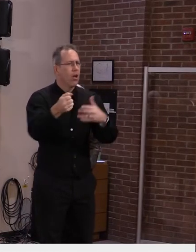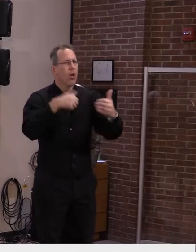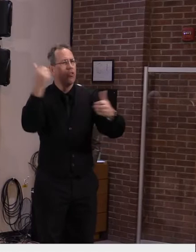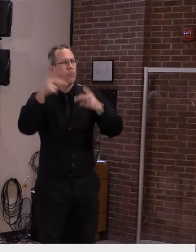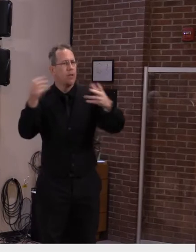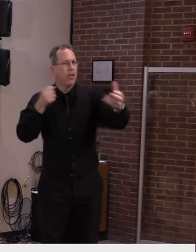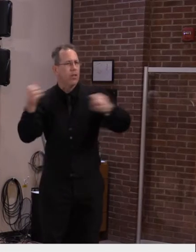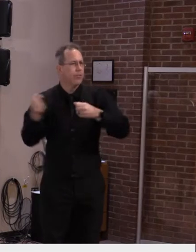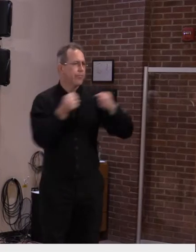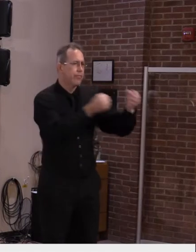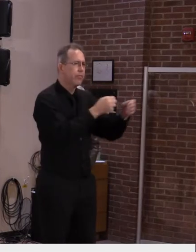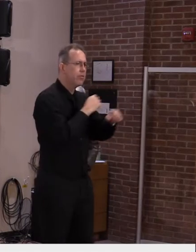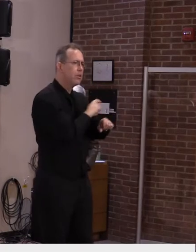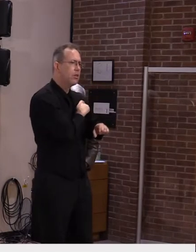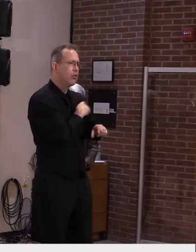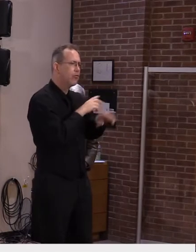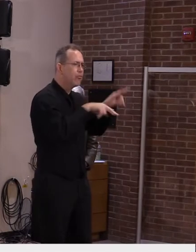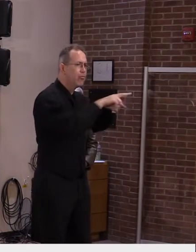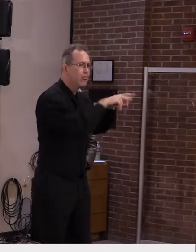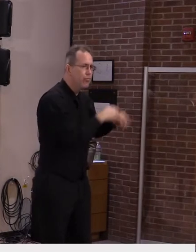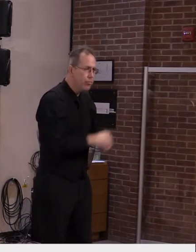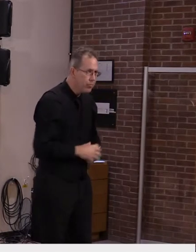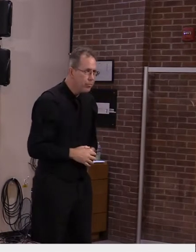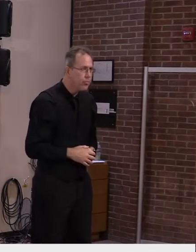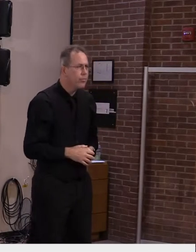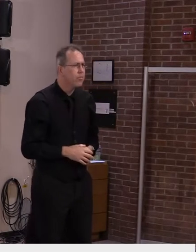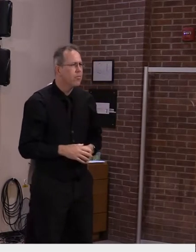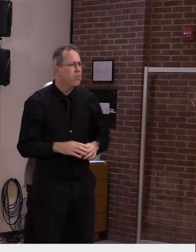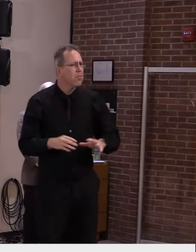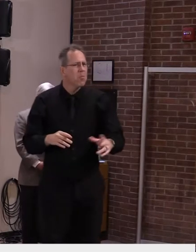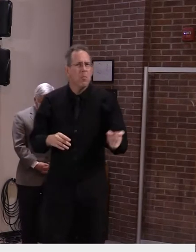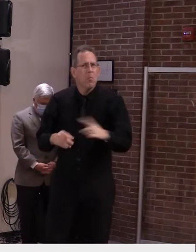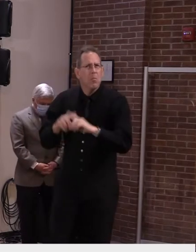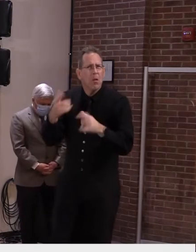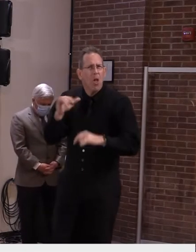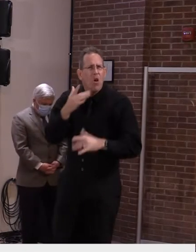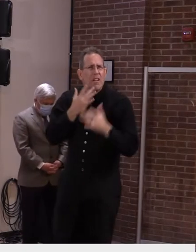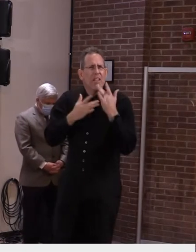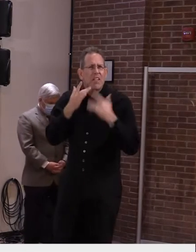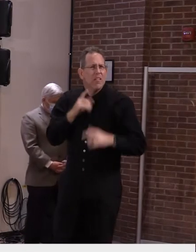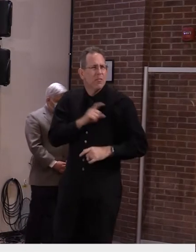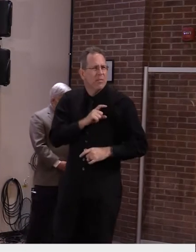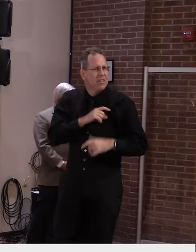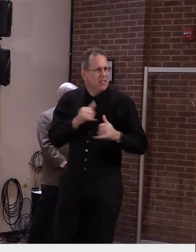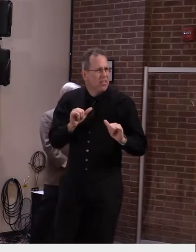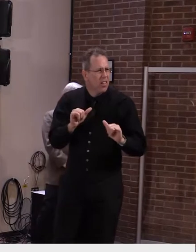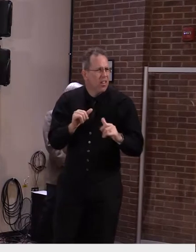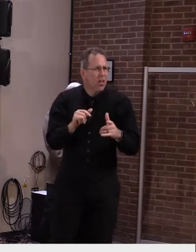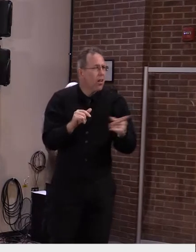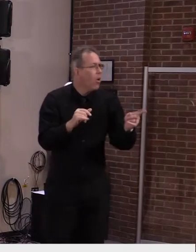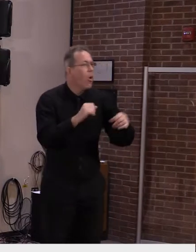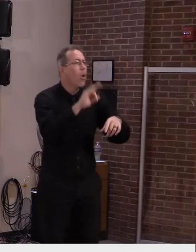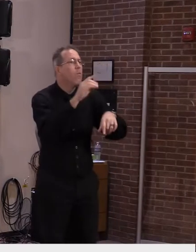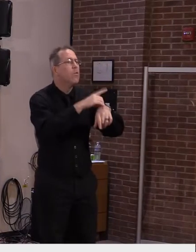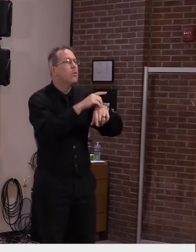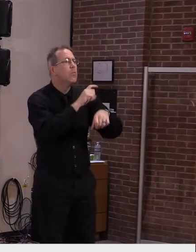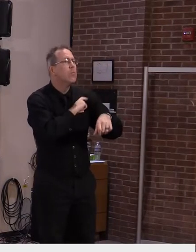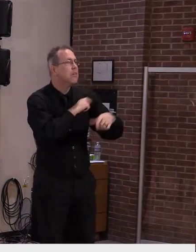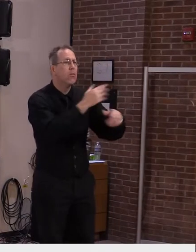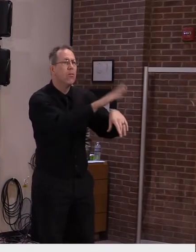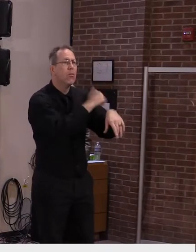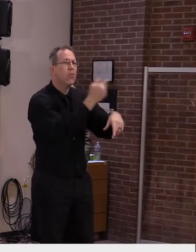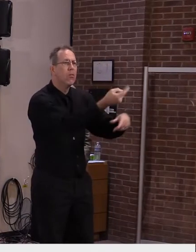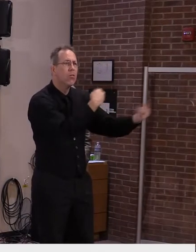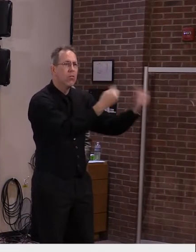Okay, but if you can't fill all the shifts as it is, it might be an added burden to ask people to cover an